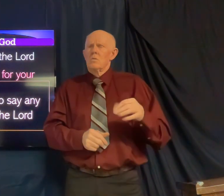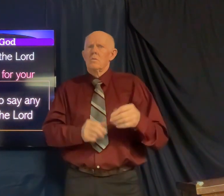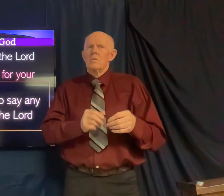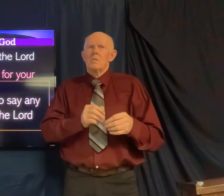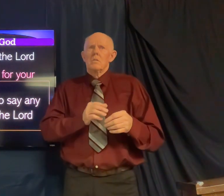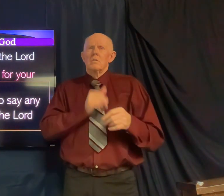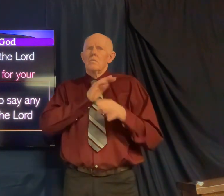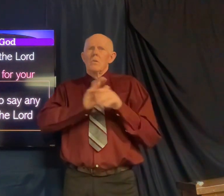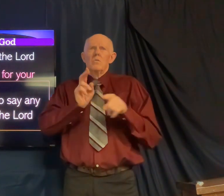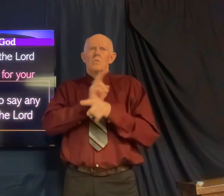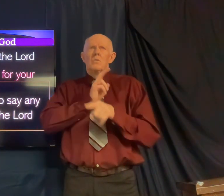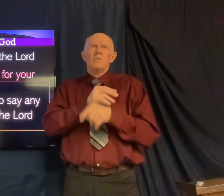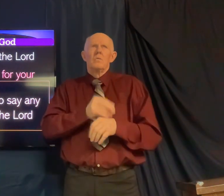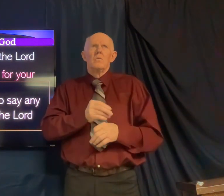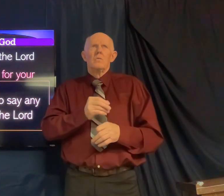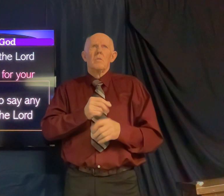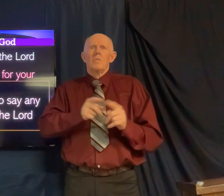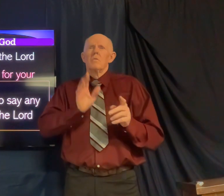If you make a promise, you must keep it.